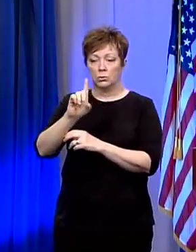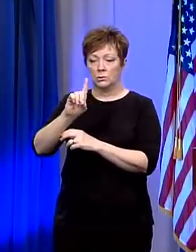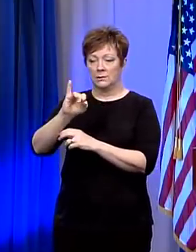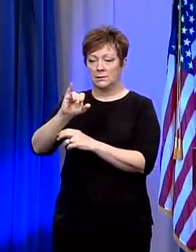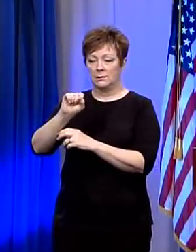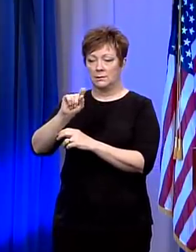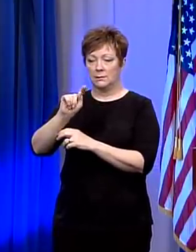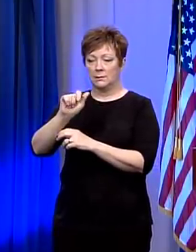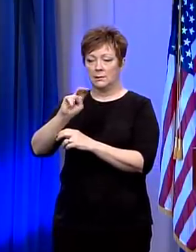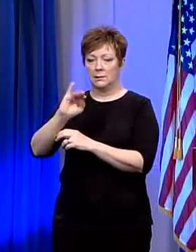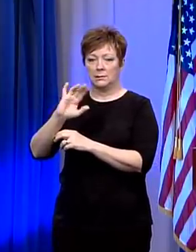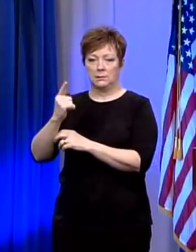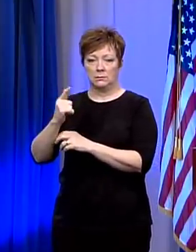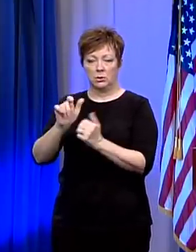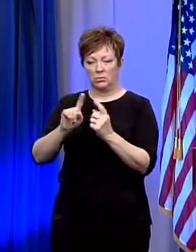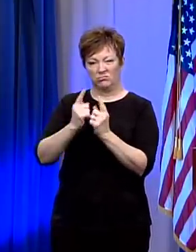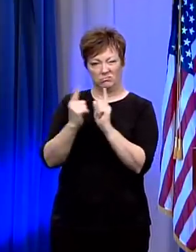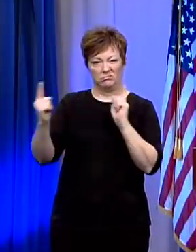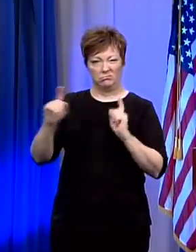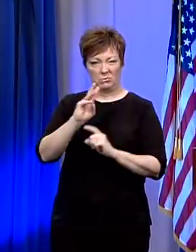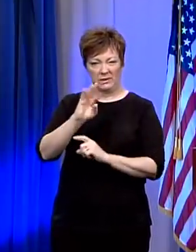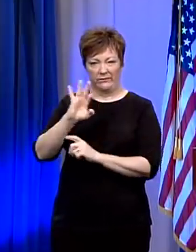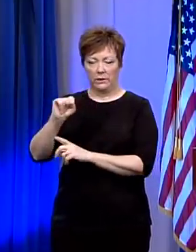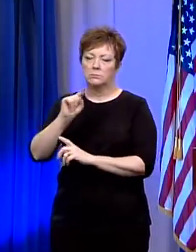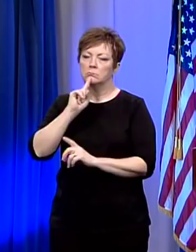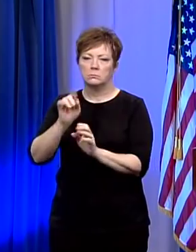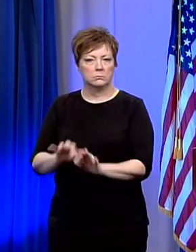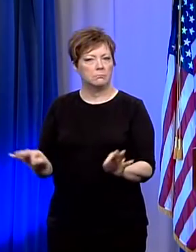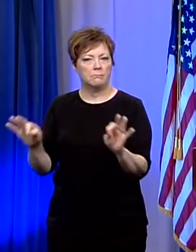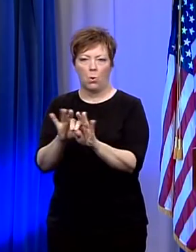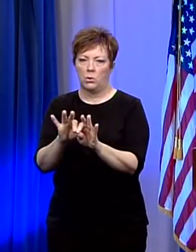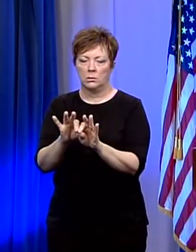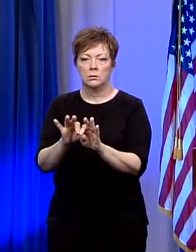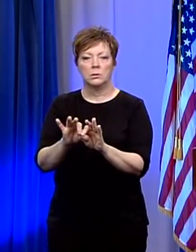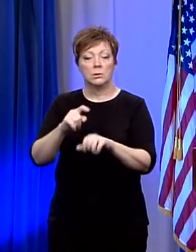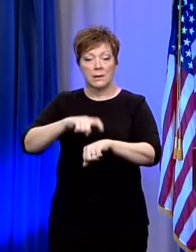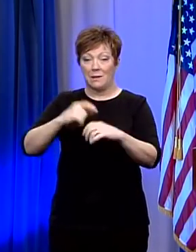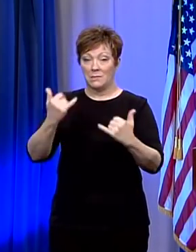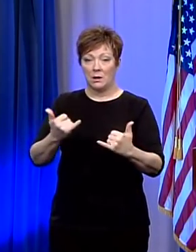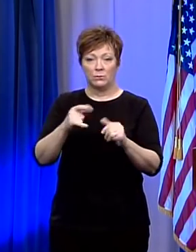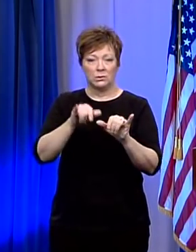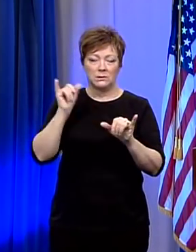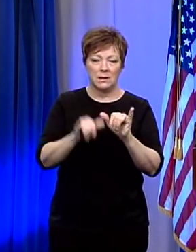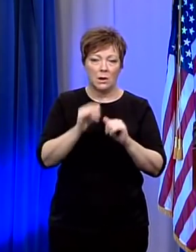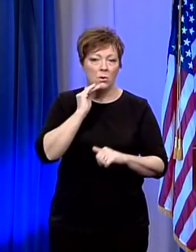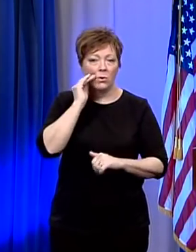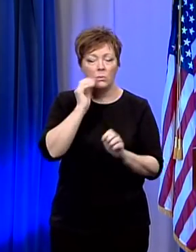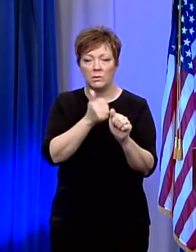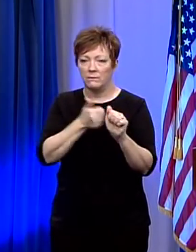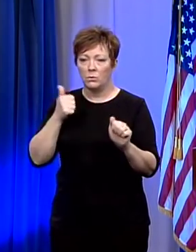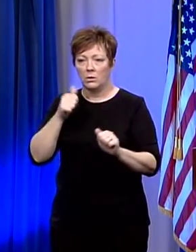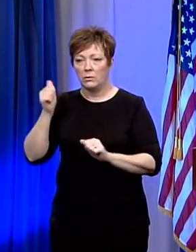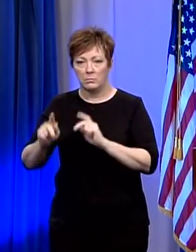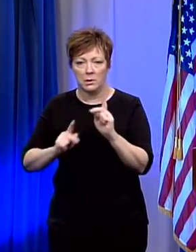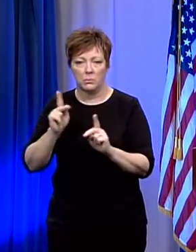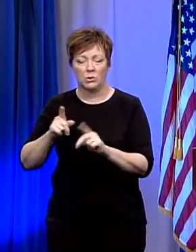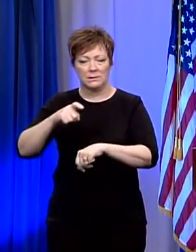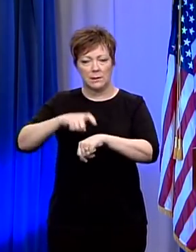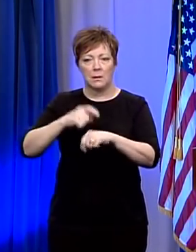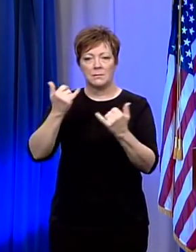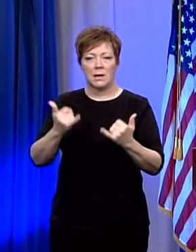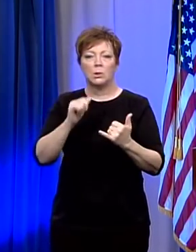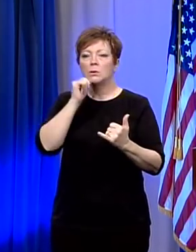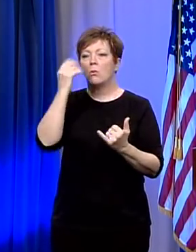time. It is time for Alabamians to hunker down, to isolate themselves, to stay away from other people. It is time to stay